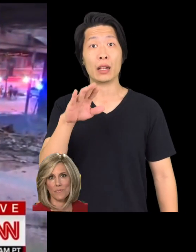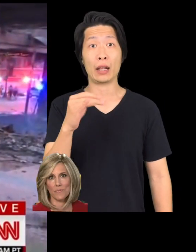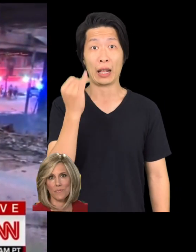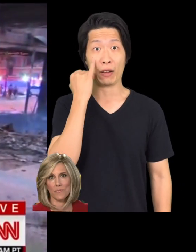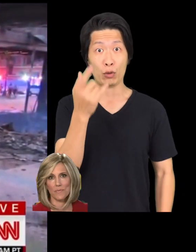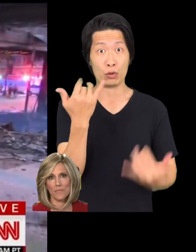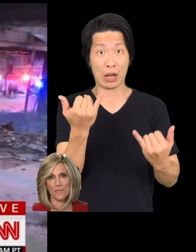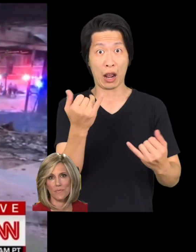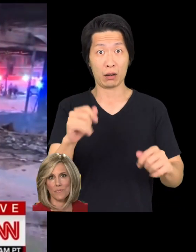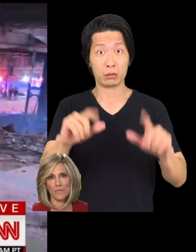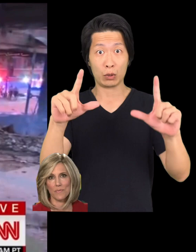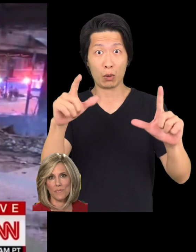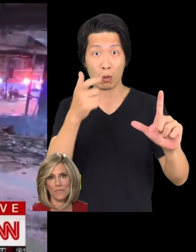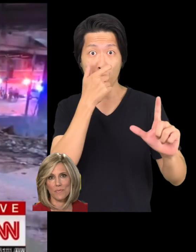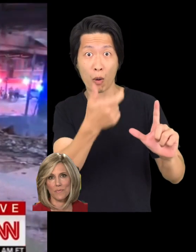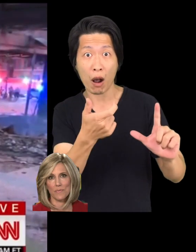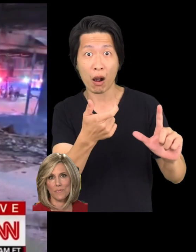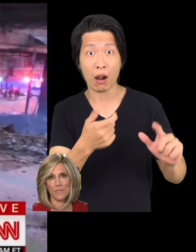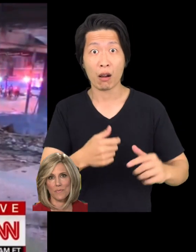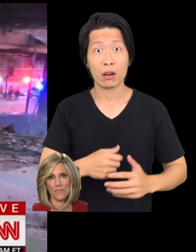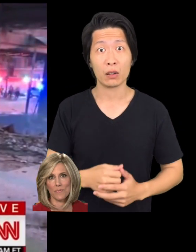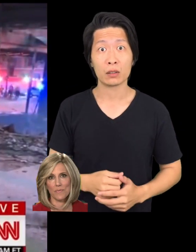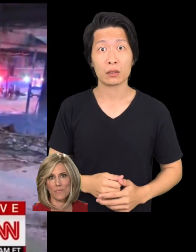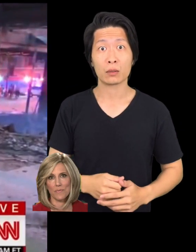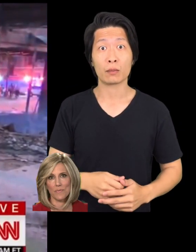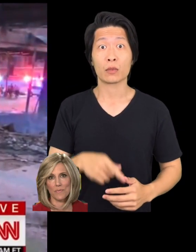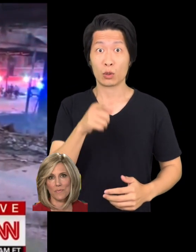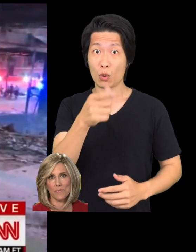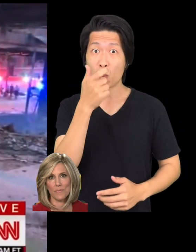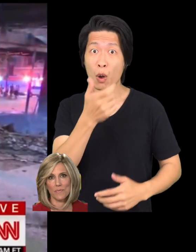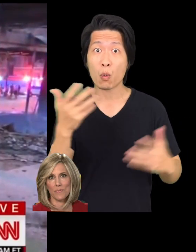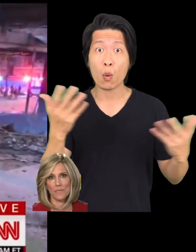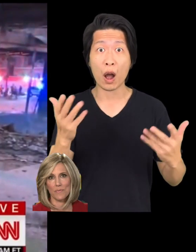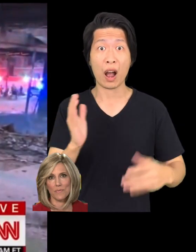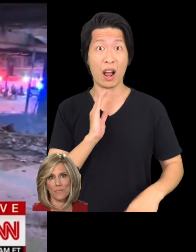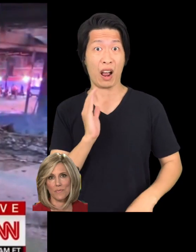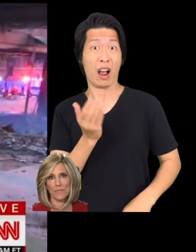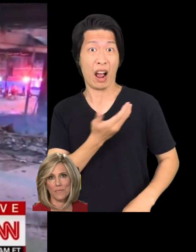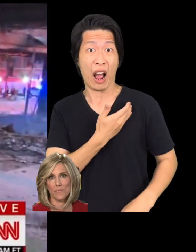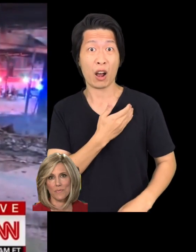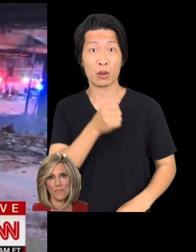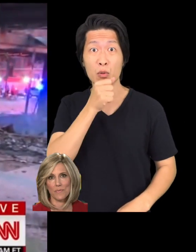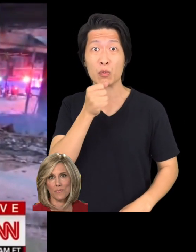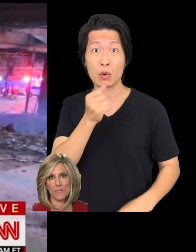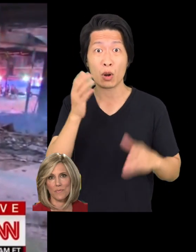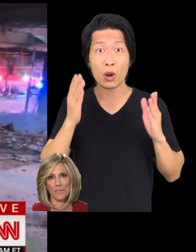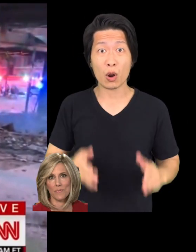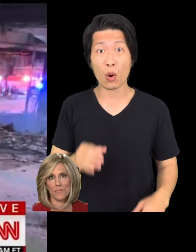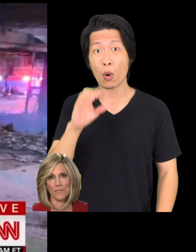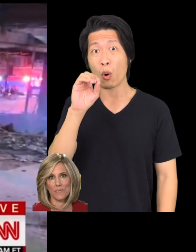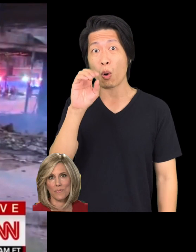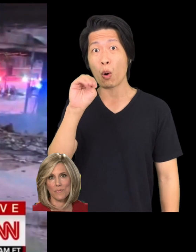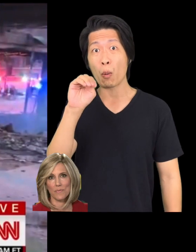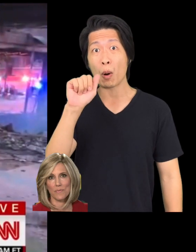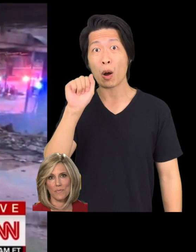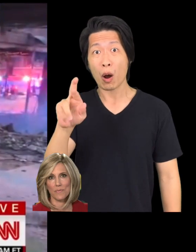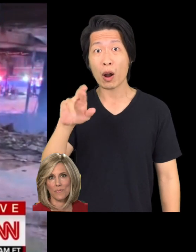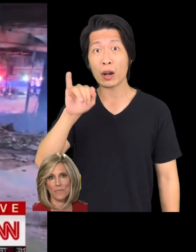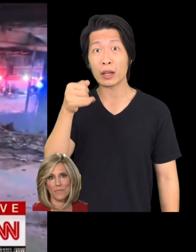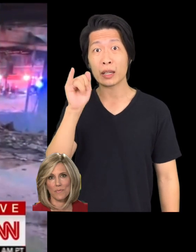If you're just tuning in, you are watching our correspondent, Omar Jimenez, being